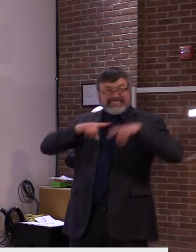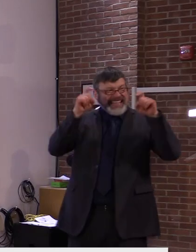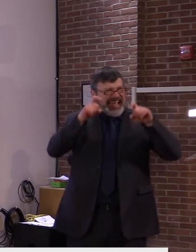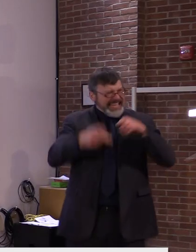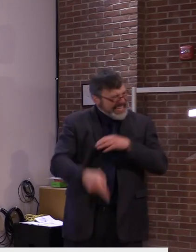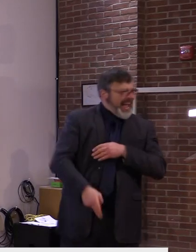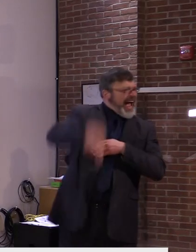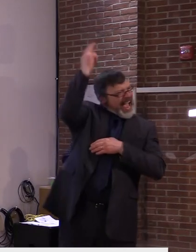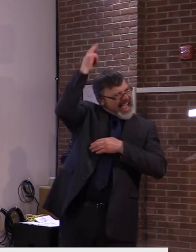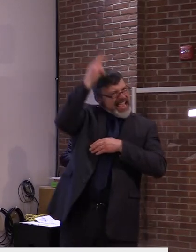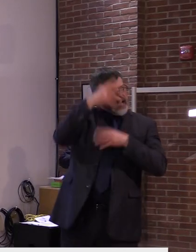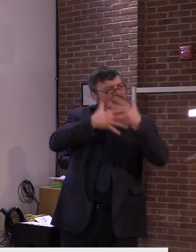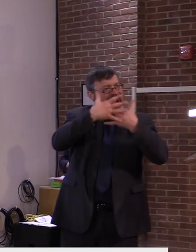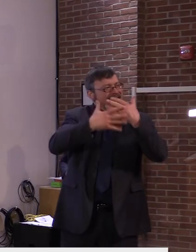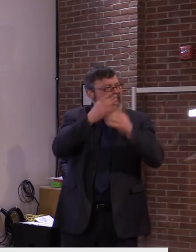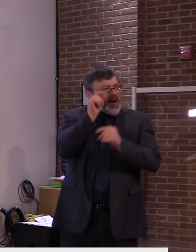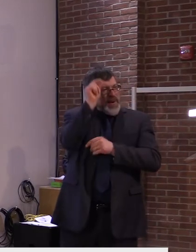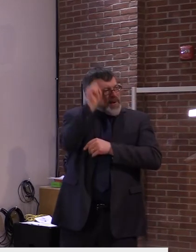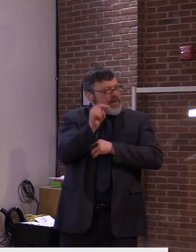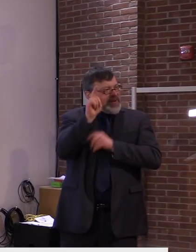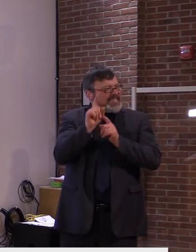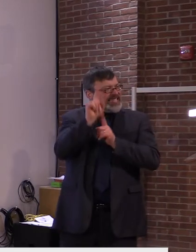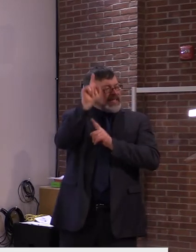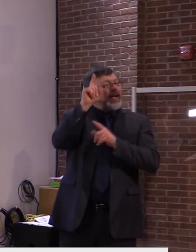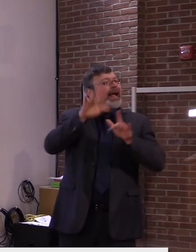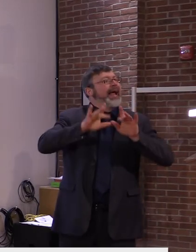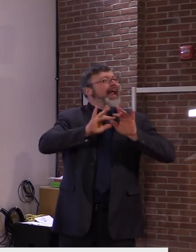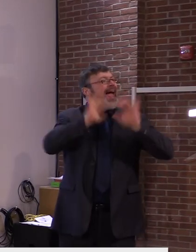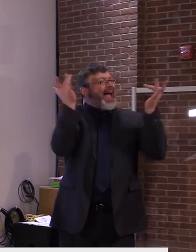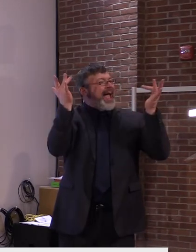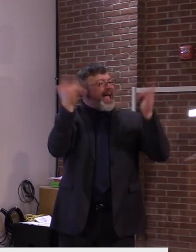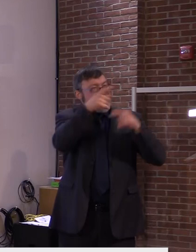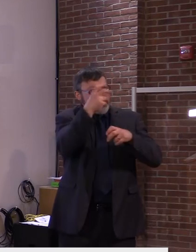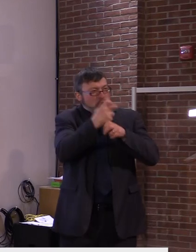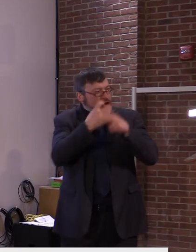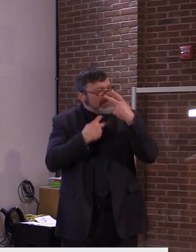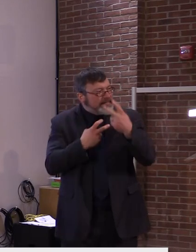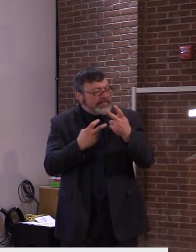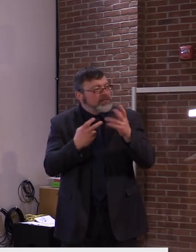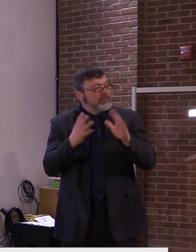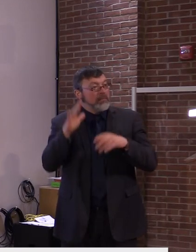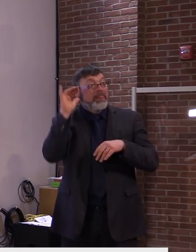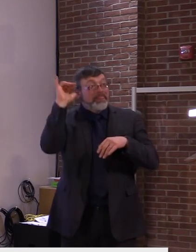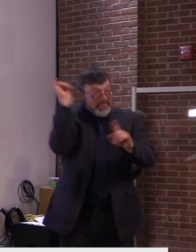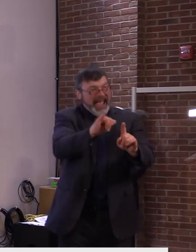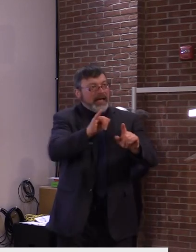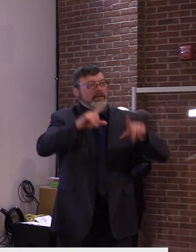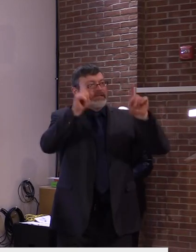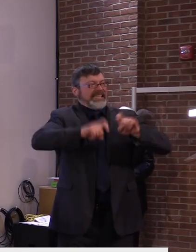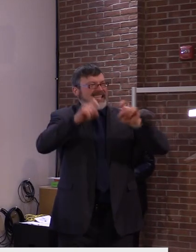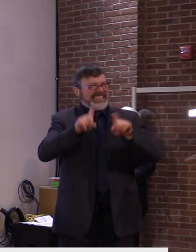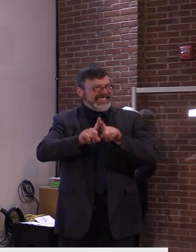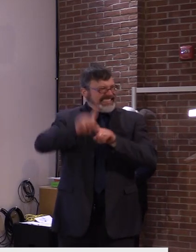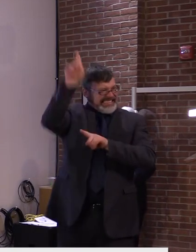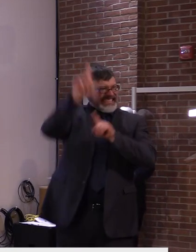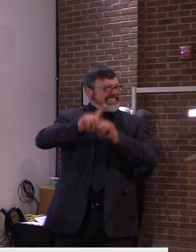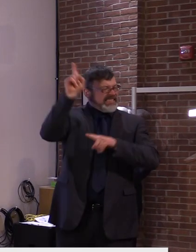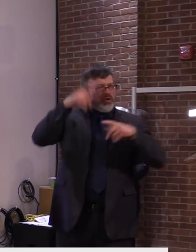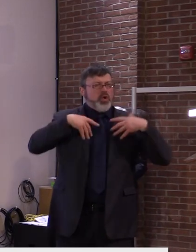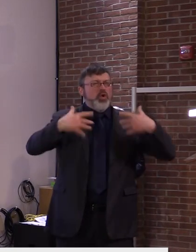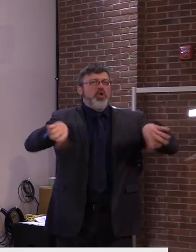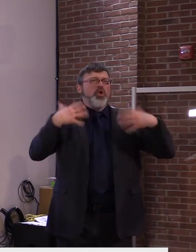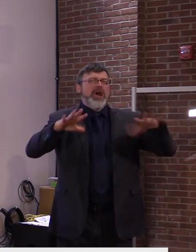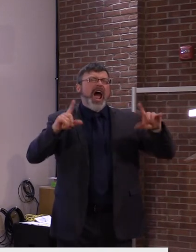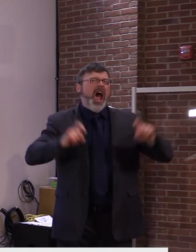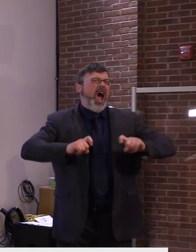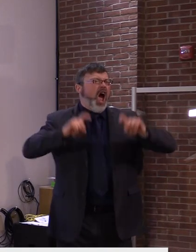blue bars that our testing itself is quite exuberant. And we have abundant testing almost every day of